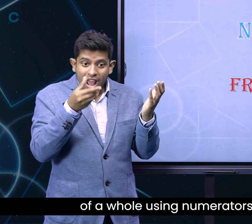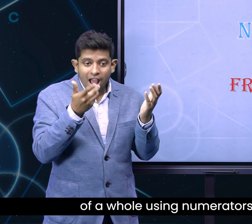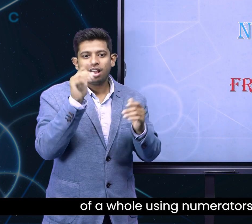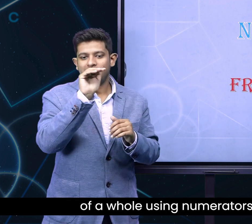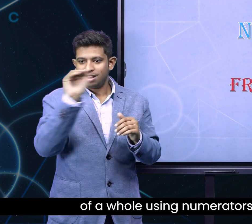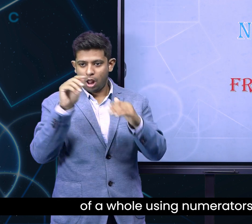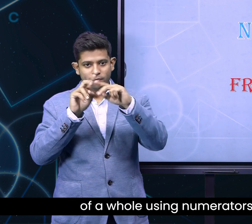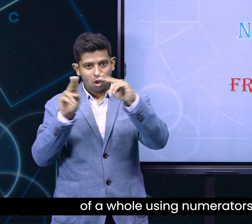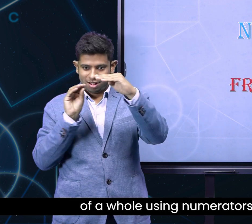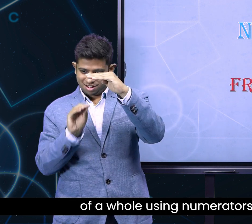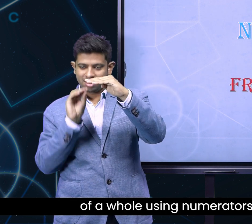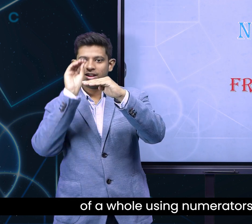denominators.